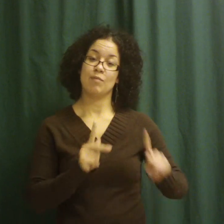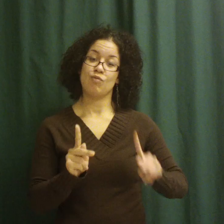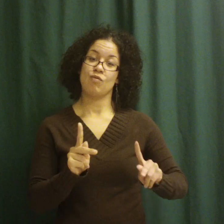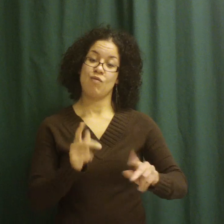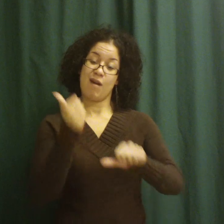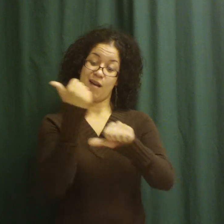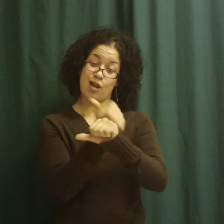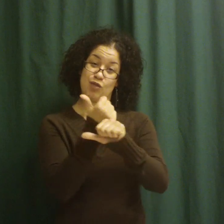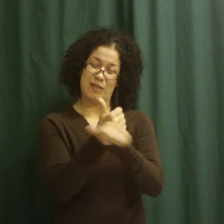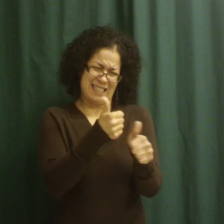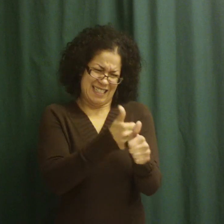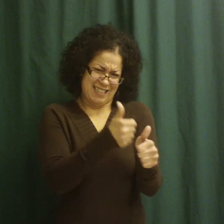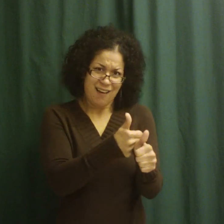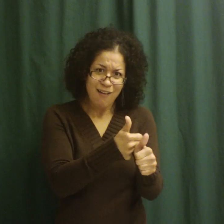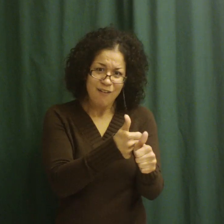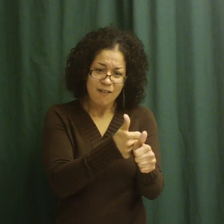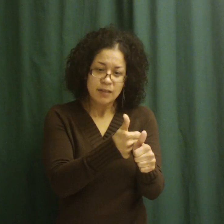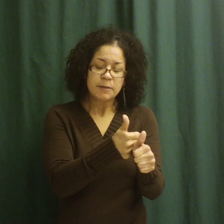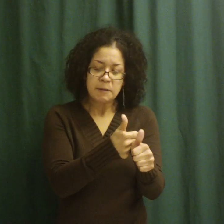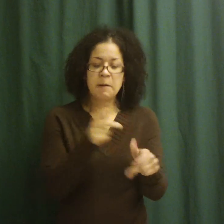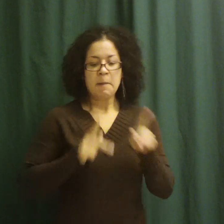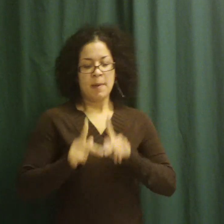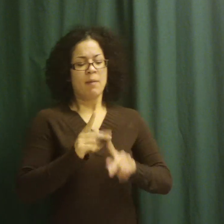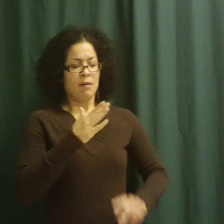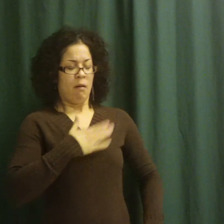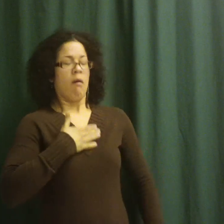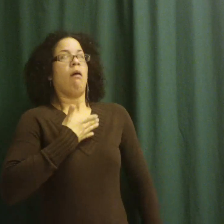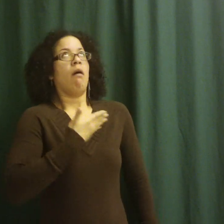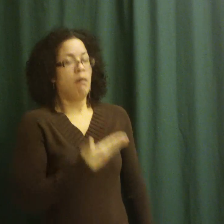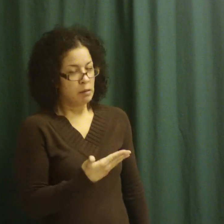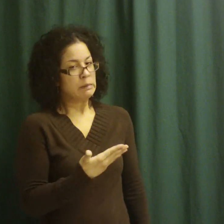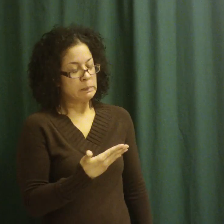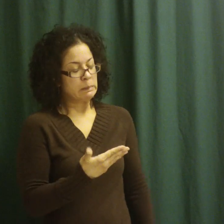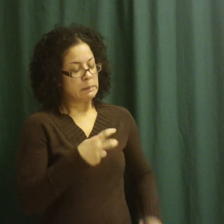is admittedly a difficult subject to master.